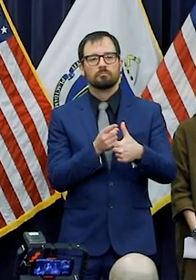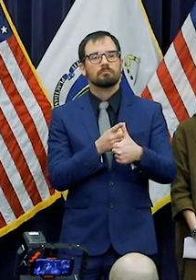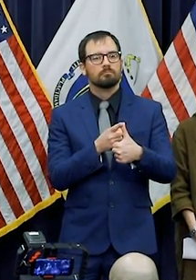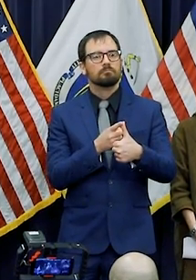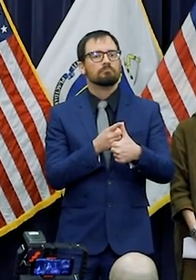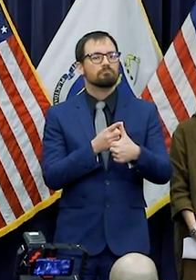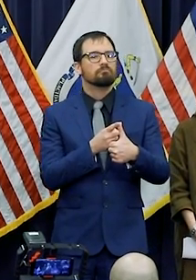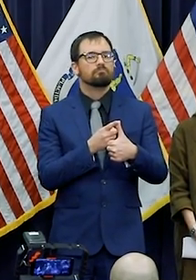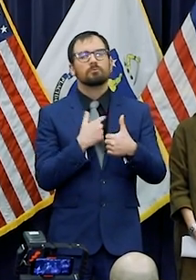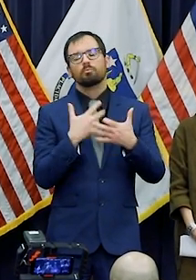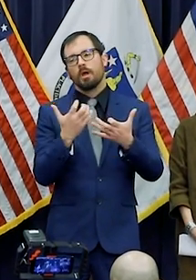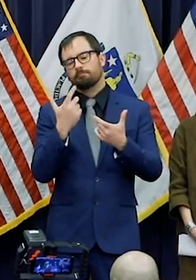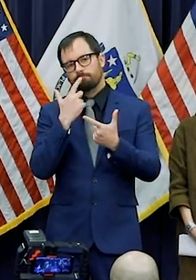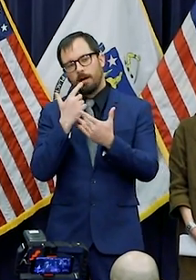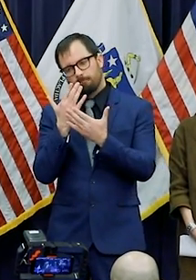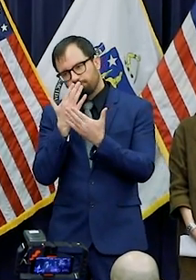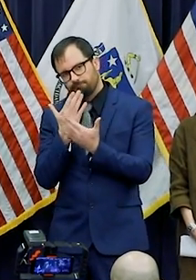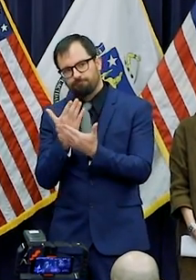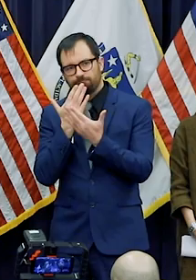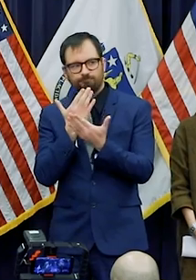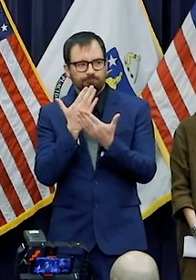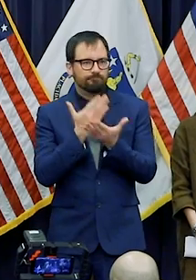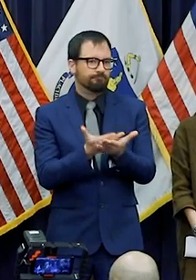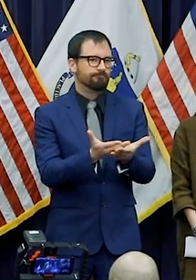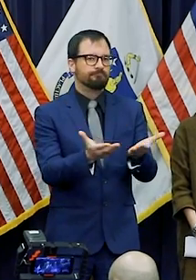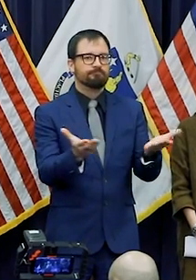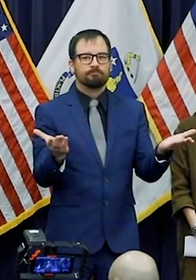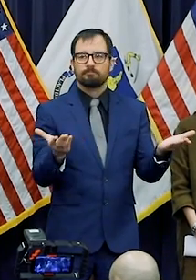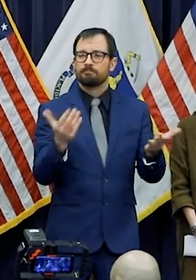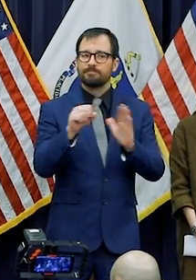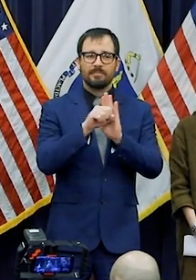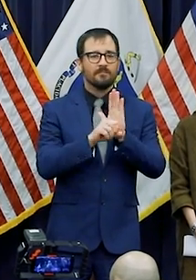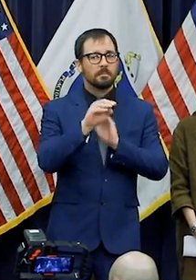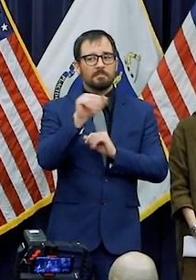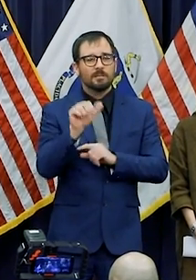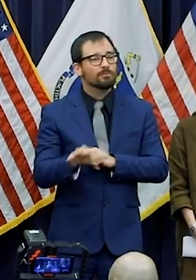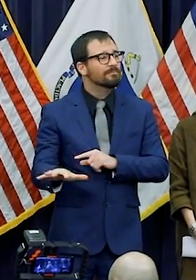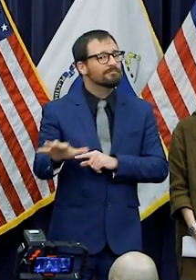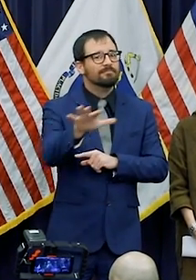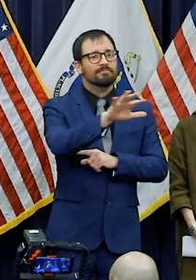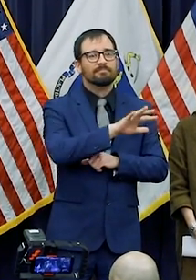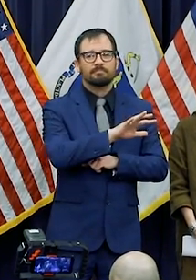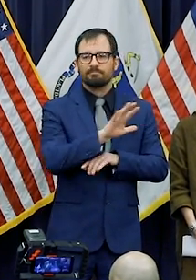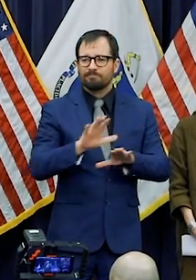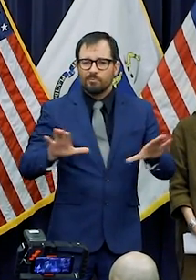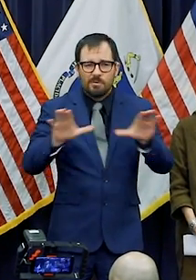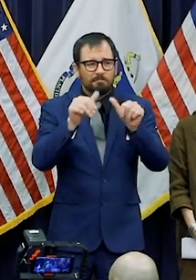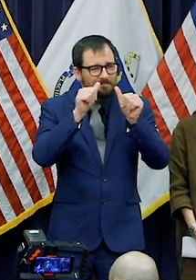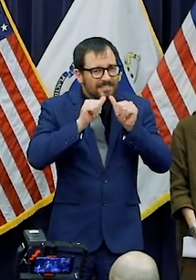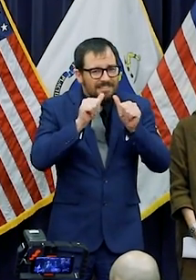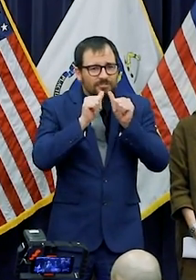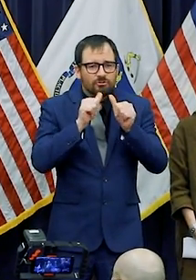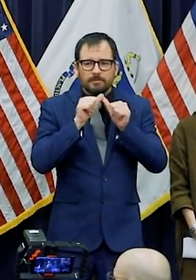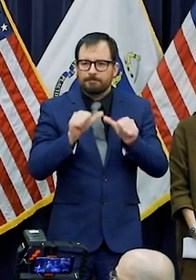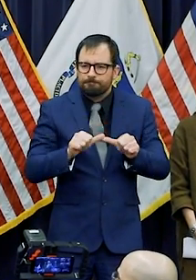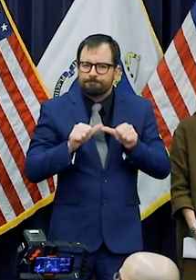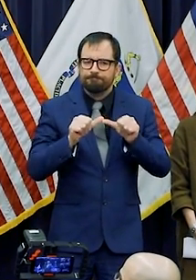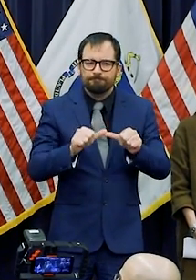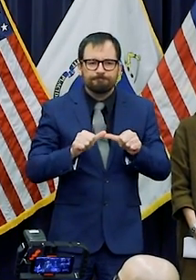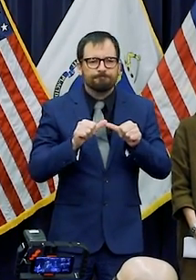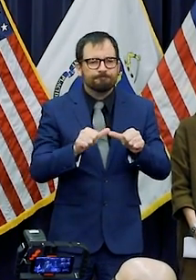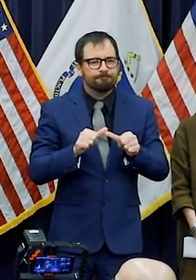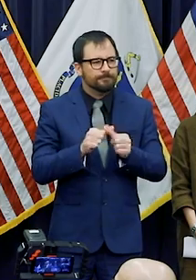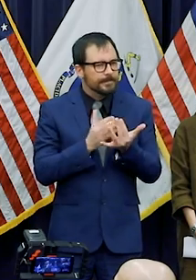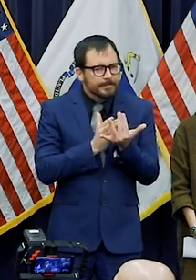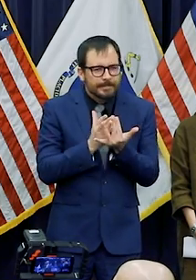personal gratitude to the people of Massachusetts for their patience, their perseverance, and diligence during these very challenging